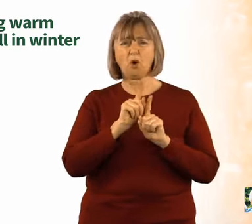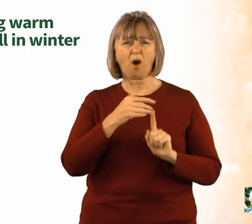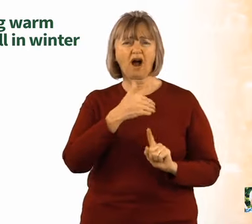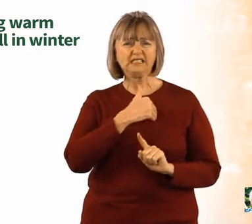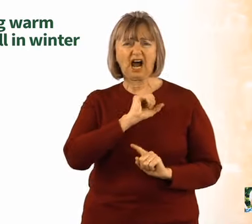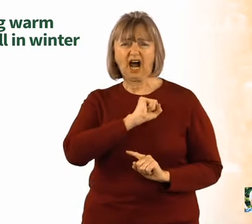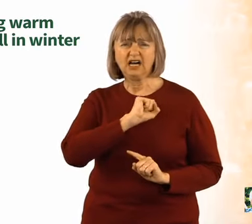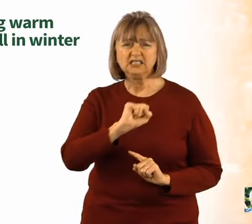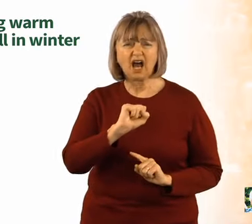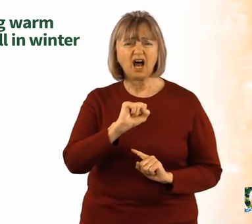autumn.